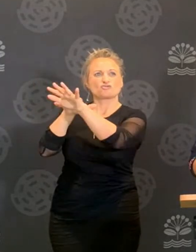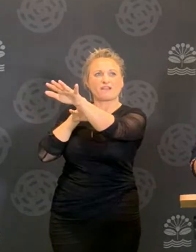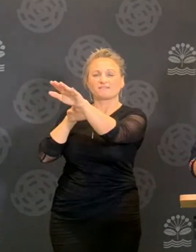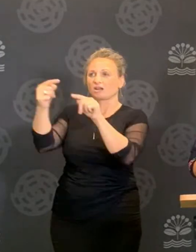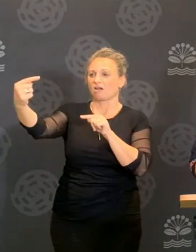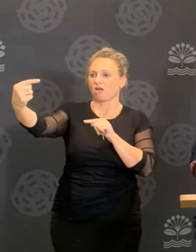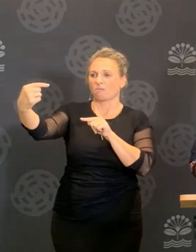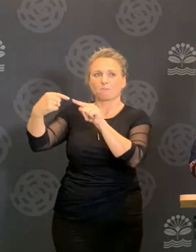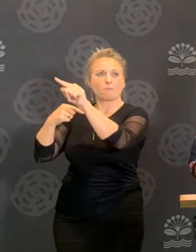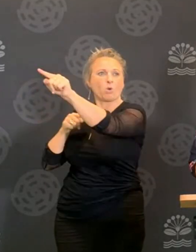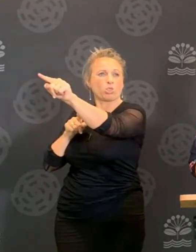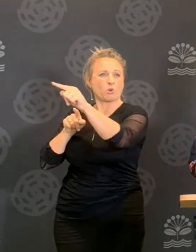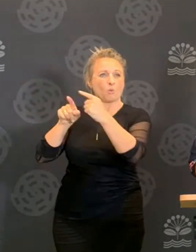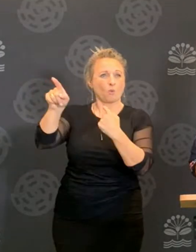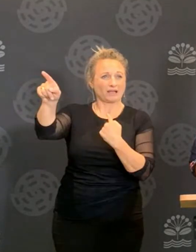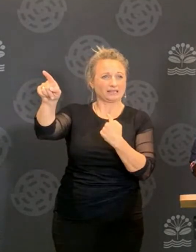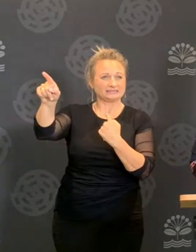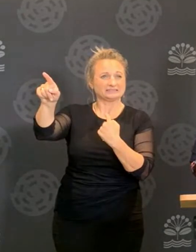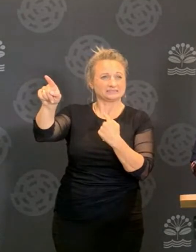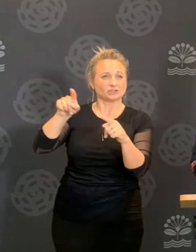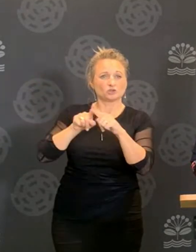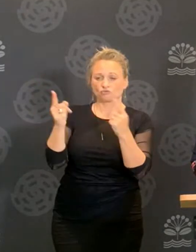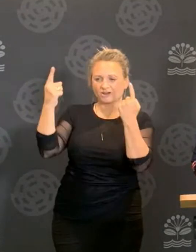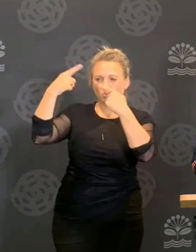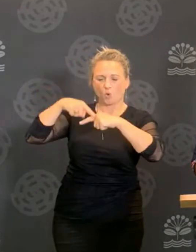I guess, given the